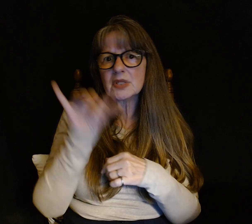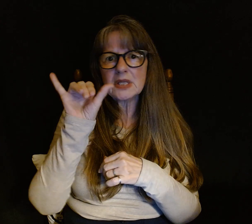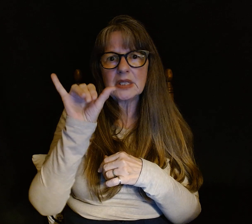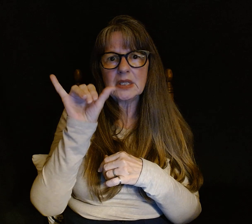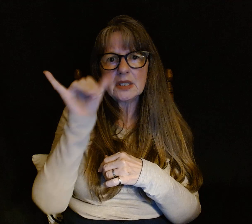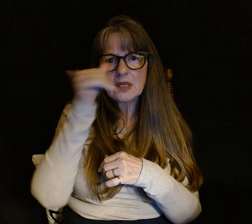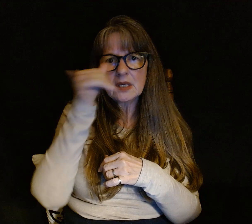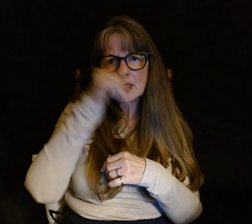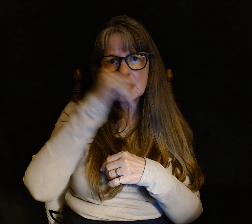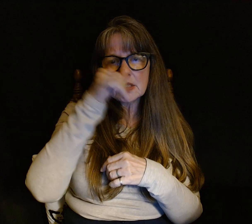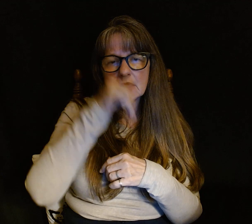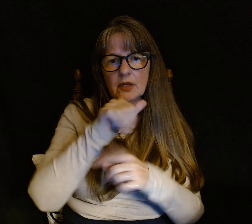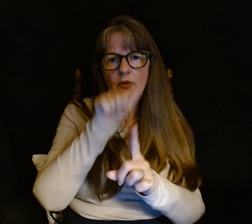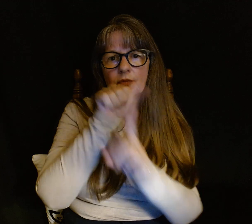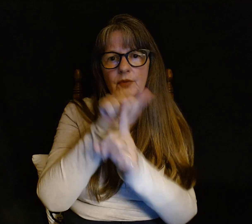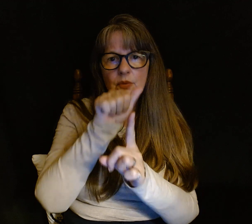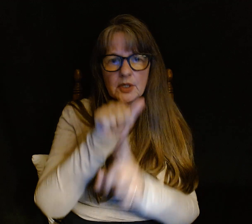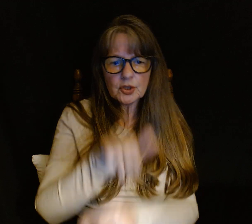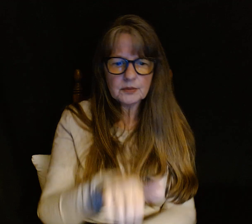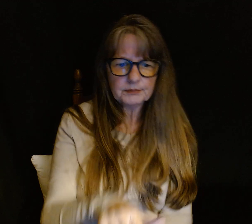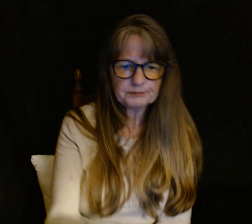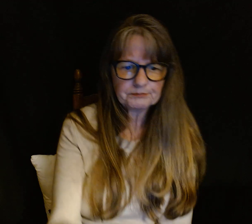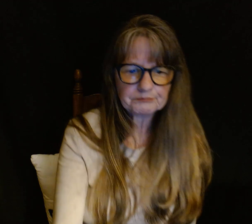silly or foolish.